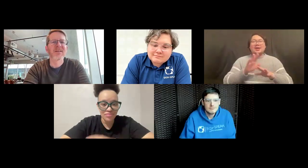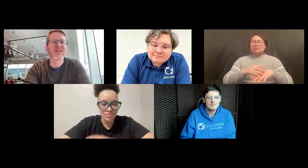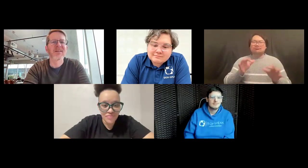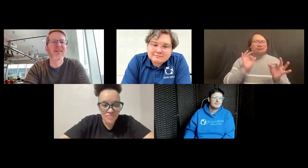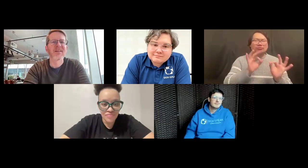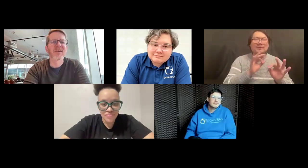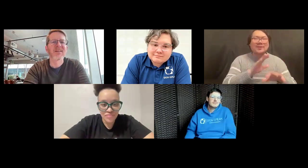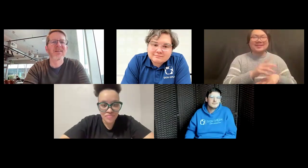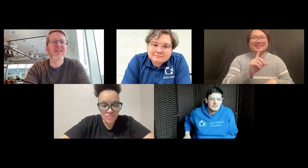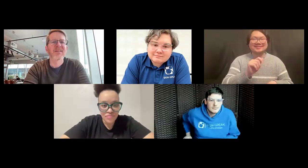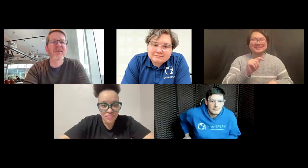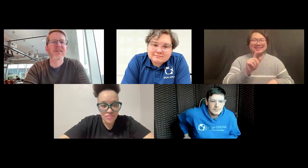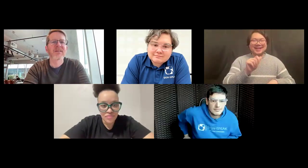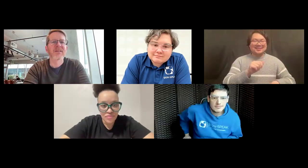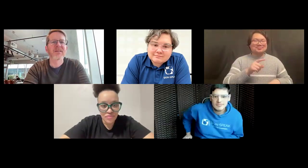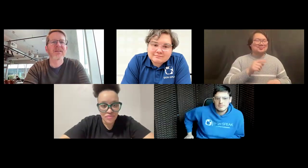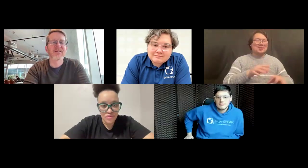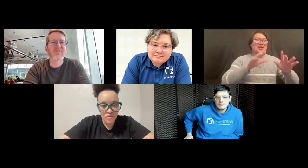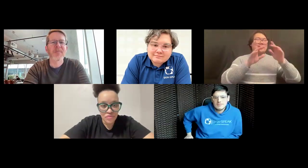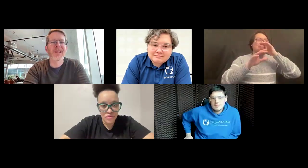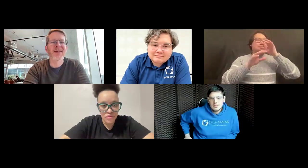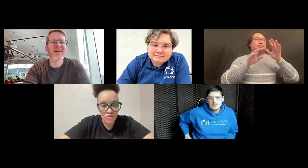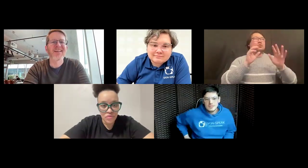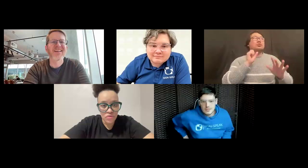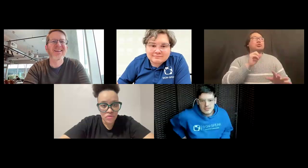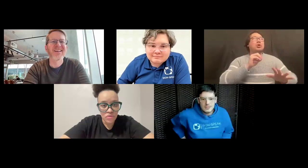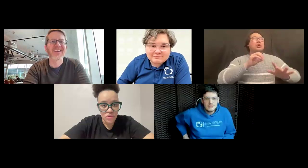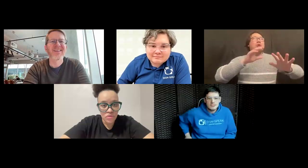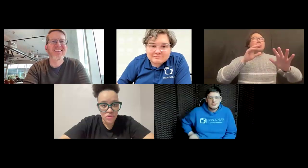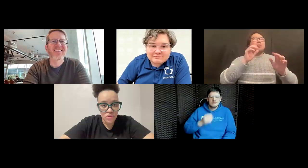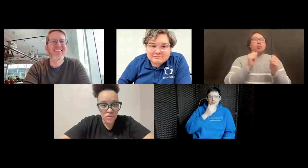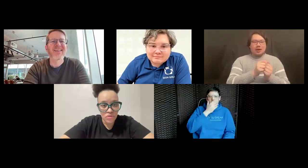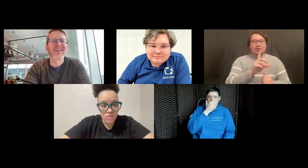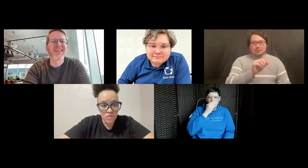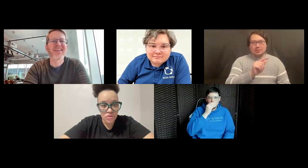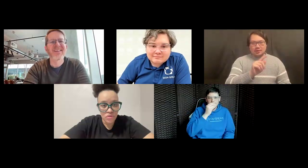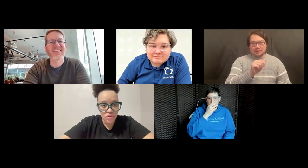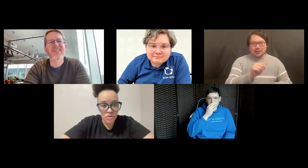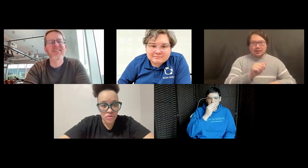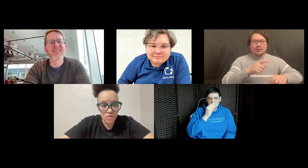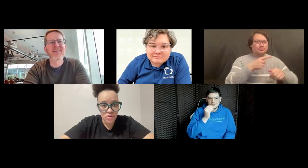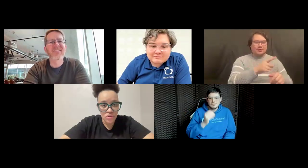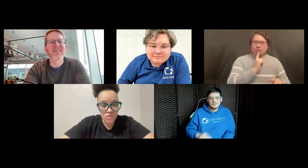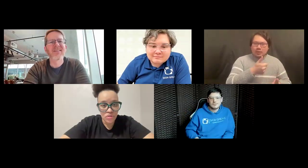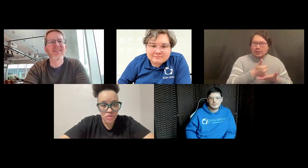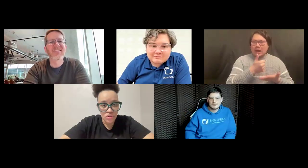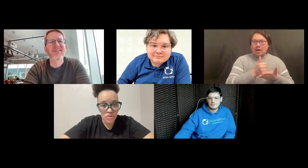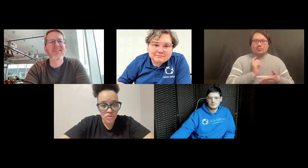Nicholas was going to add something. Yeah, related to the data. So with data,